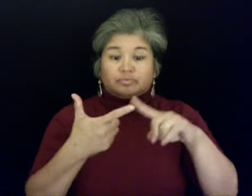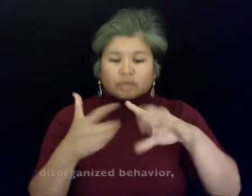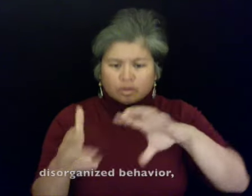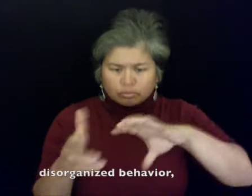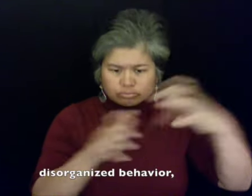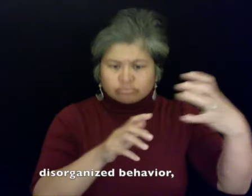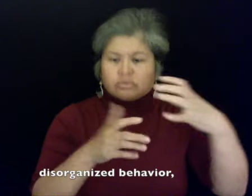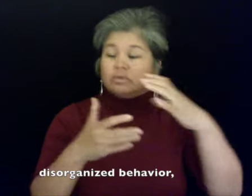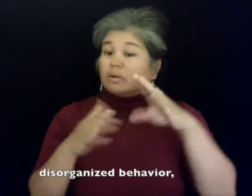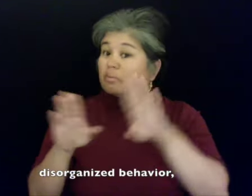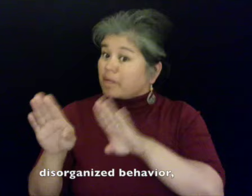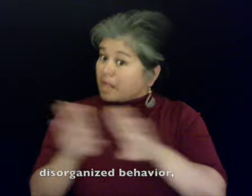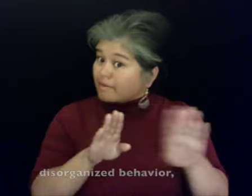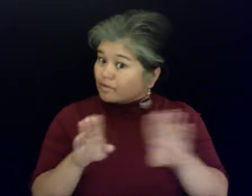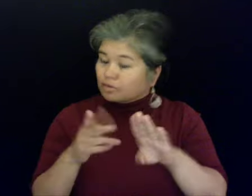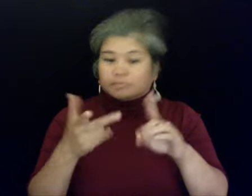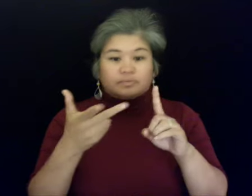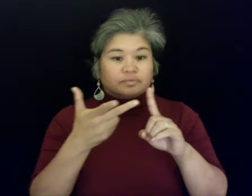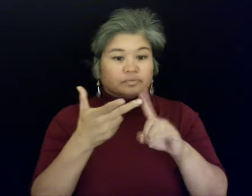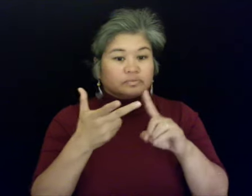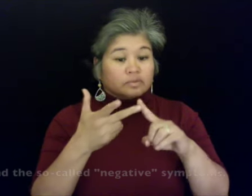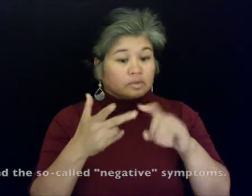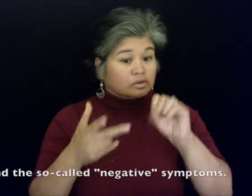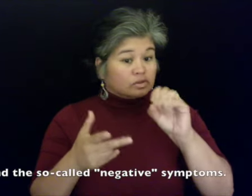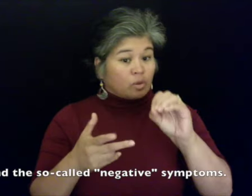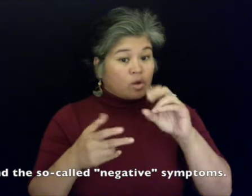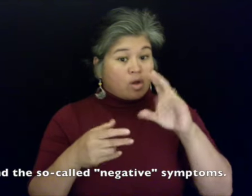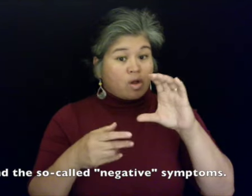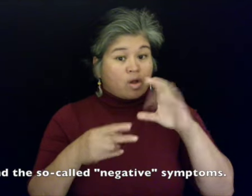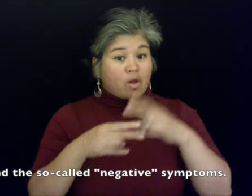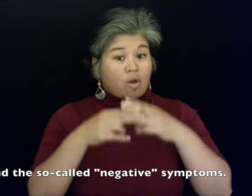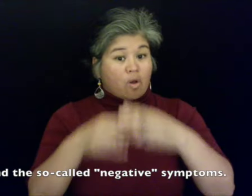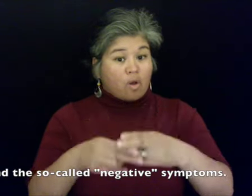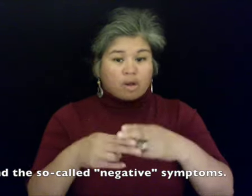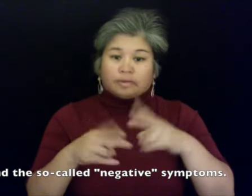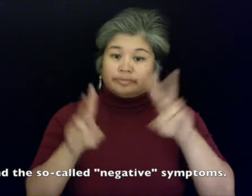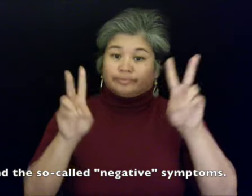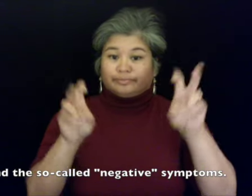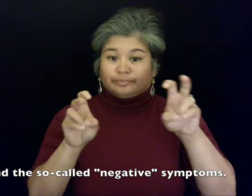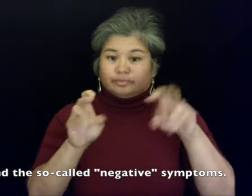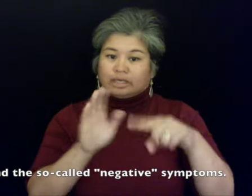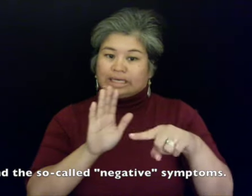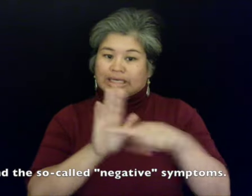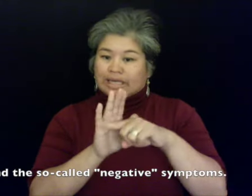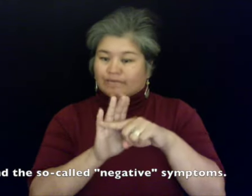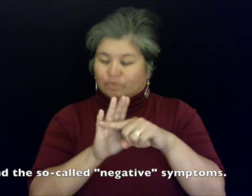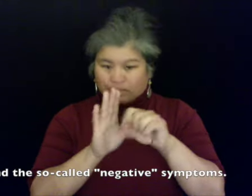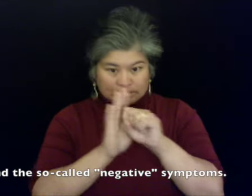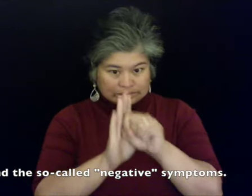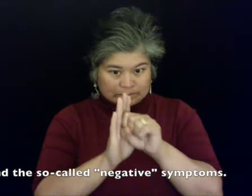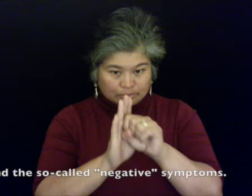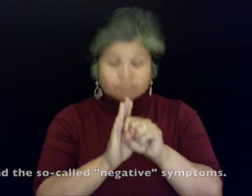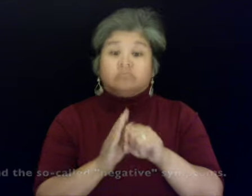disorganized speech, disorganized behavior, and the so-called negative symptoms.